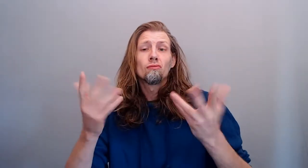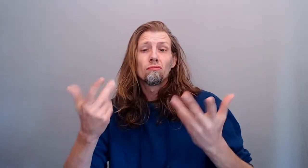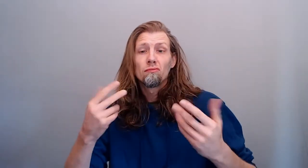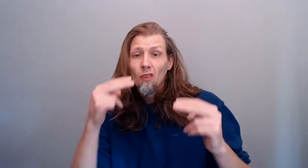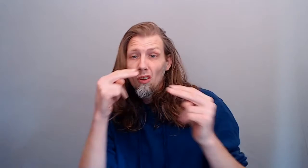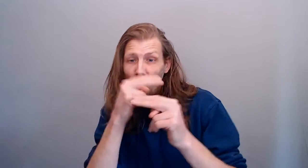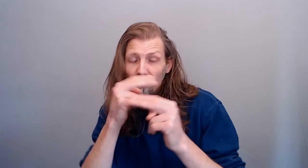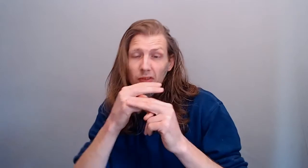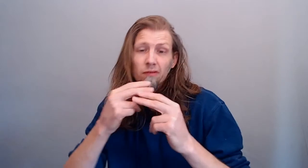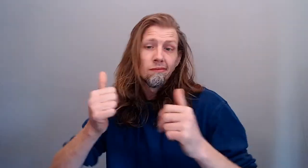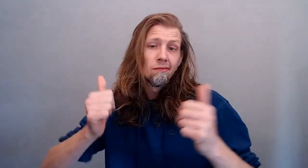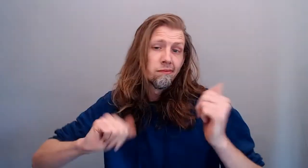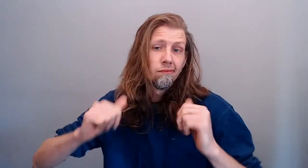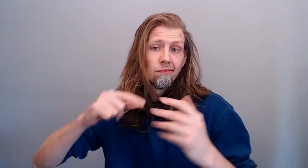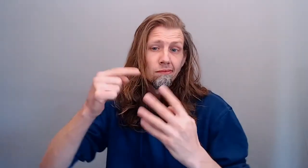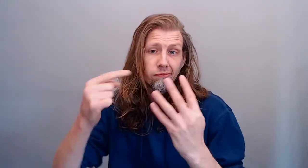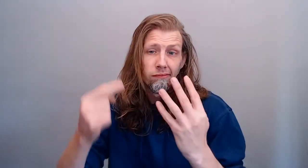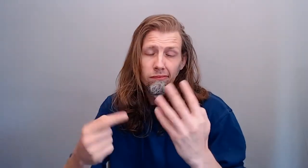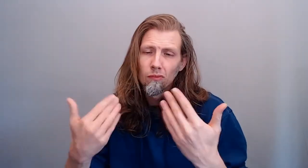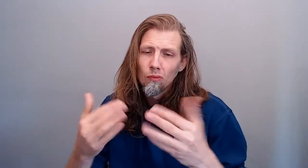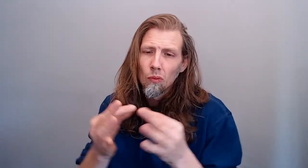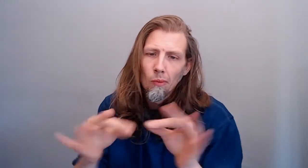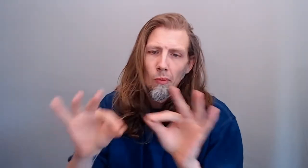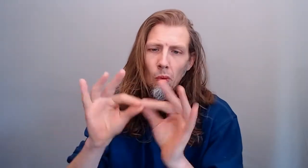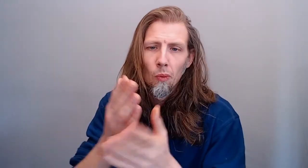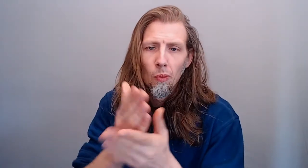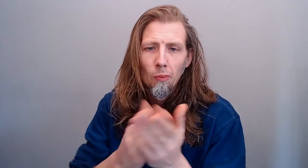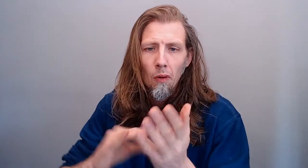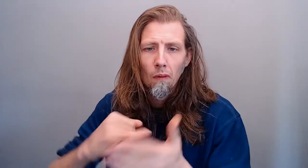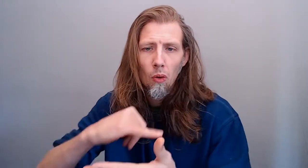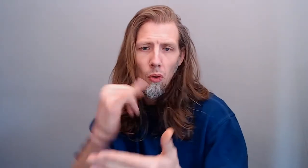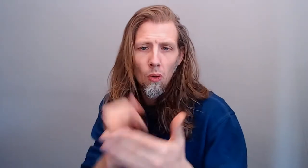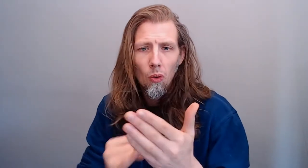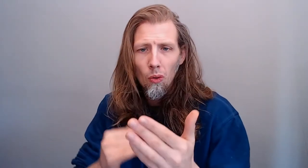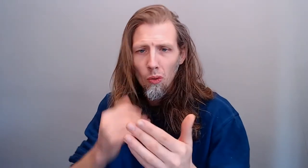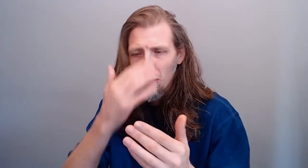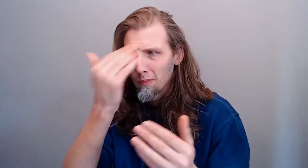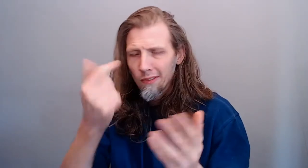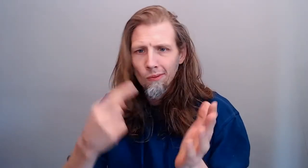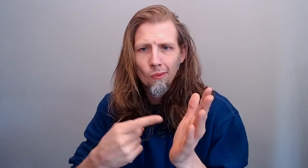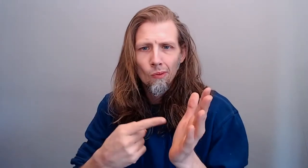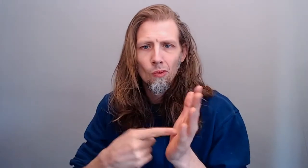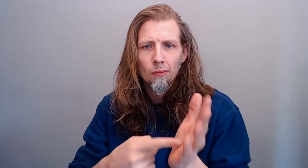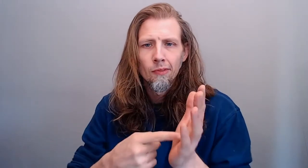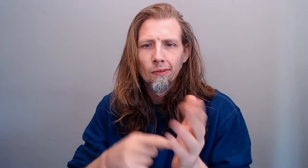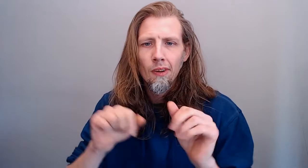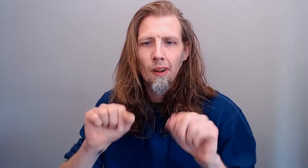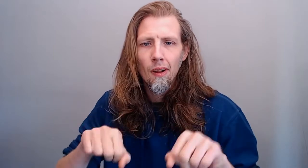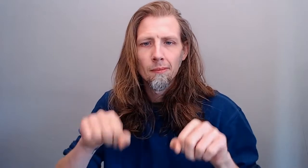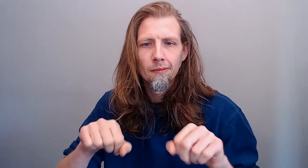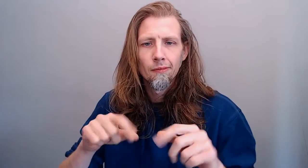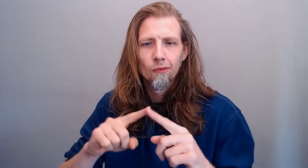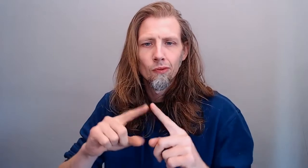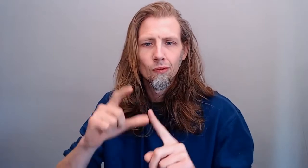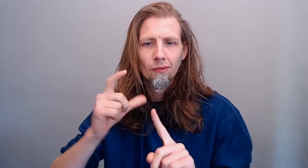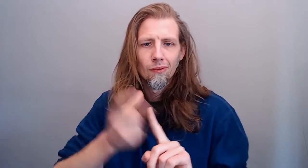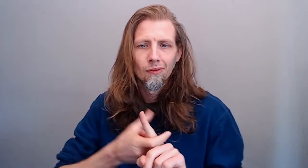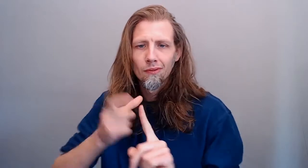Generally, understanding humor, performance, and everything along those lines is an important part of art because it represents the ability